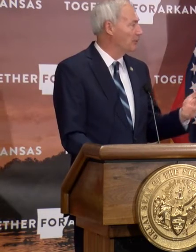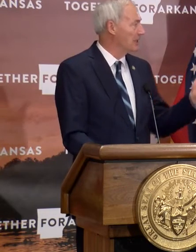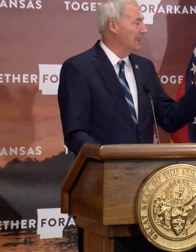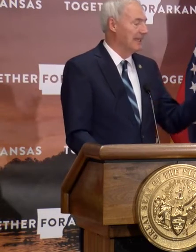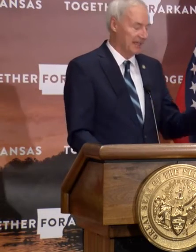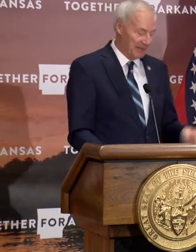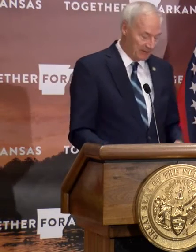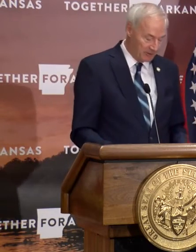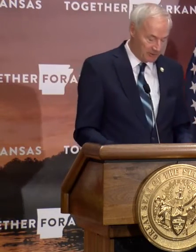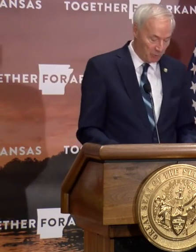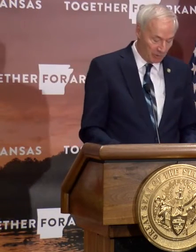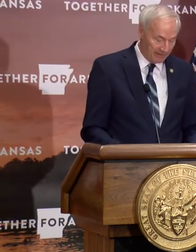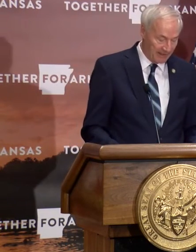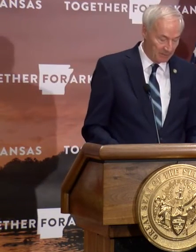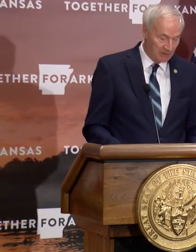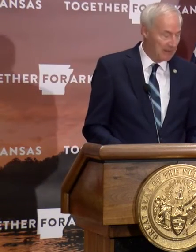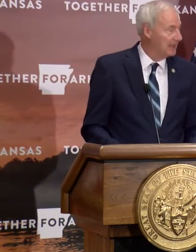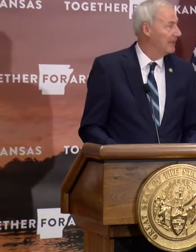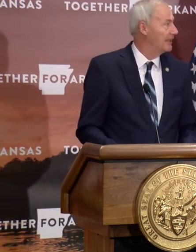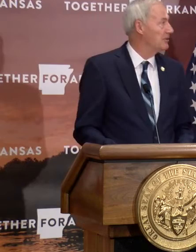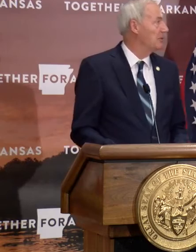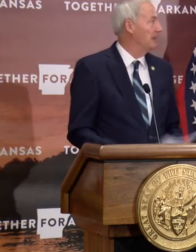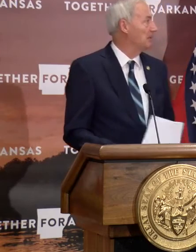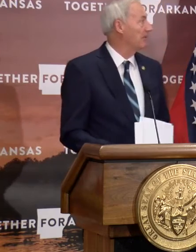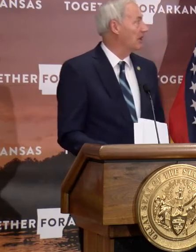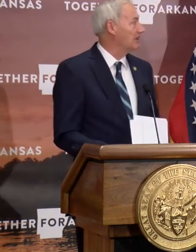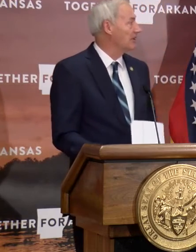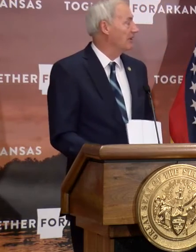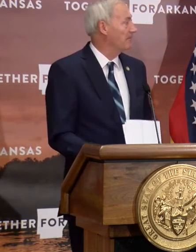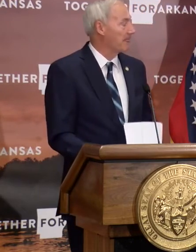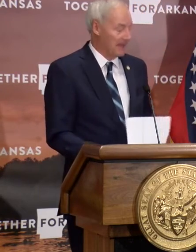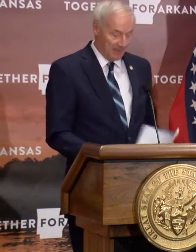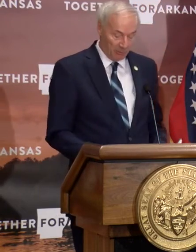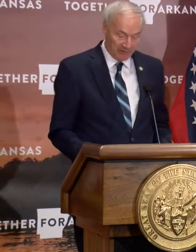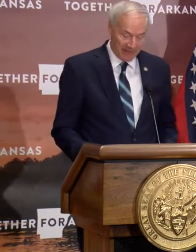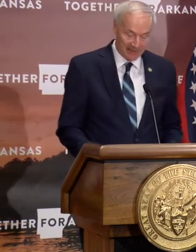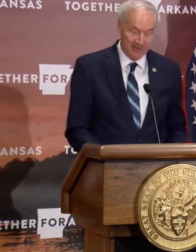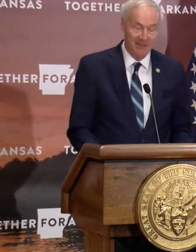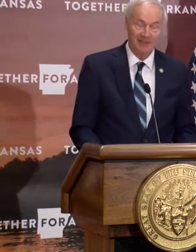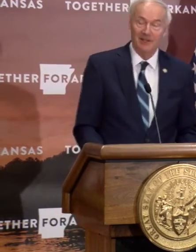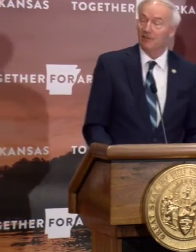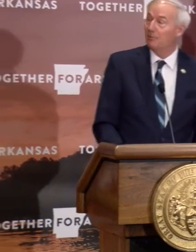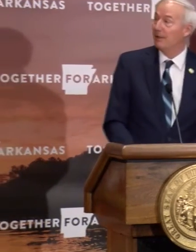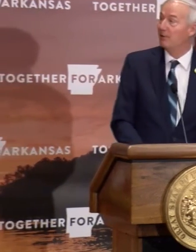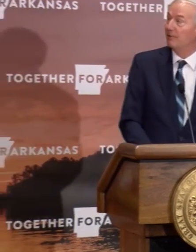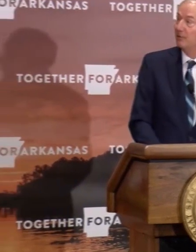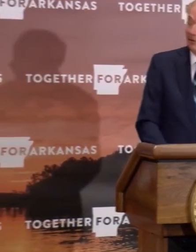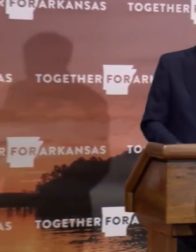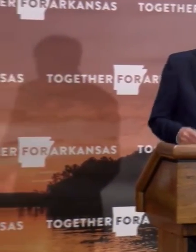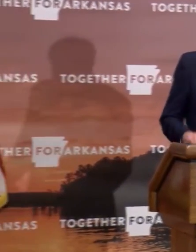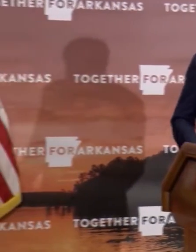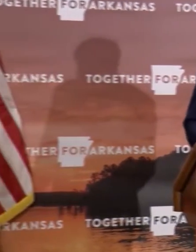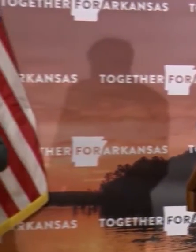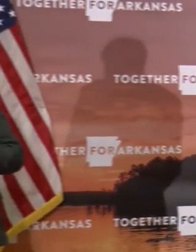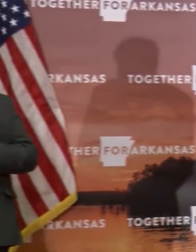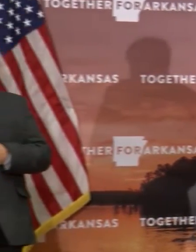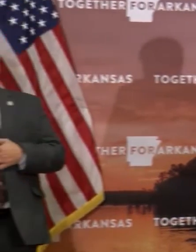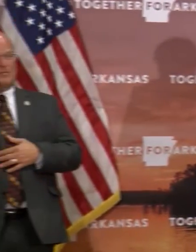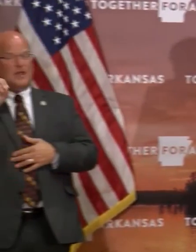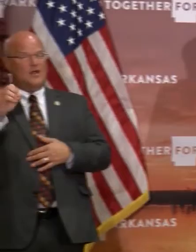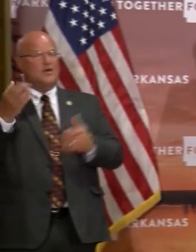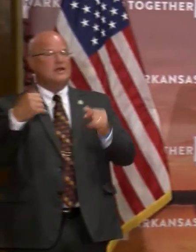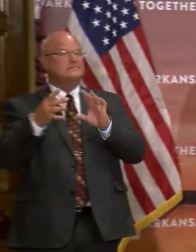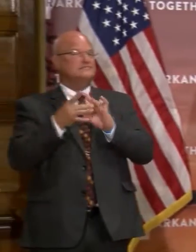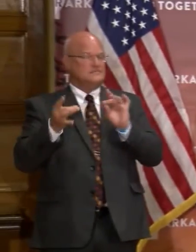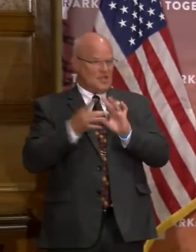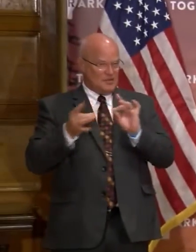for those and make those more available to the people of Arkansas. With that, Dr. Romero, if you could come and